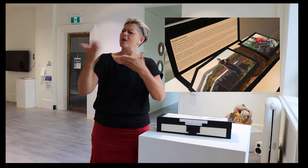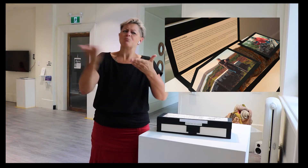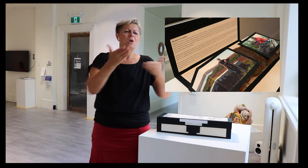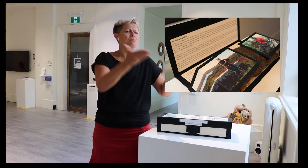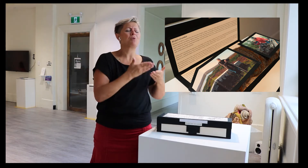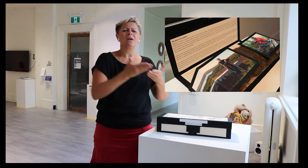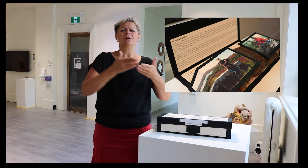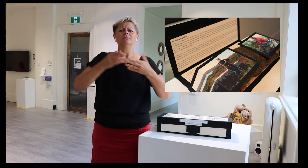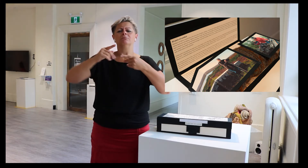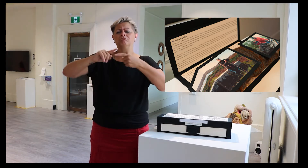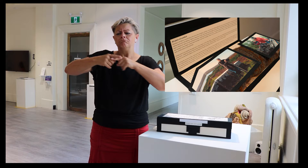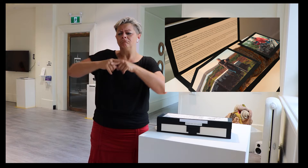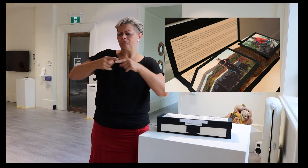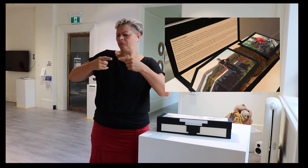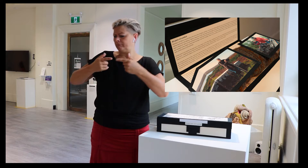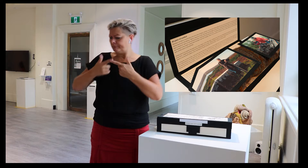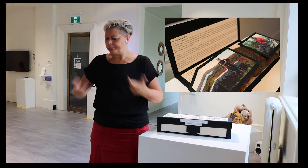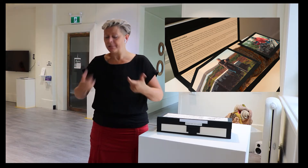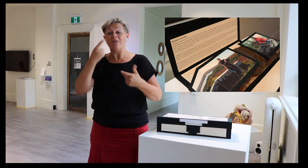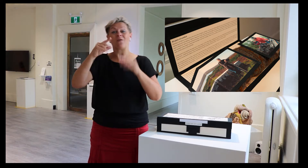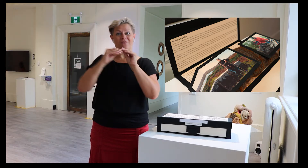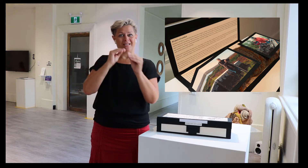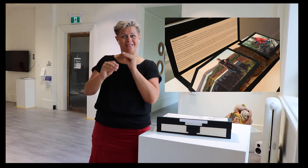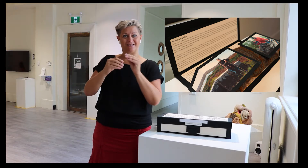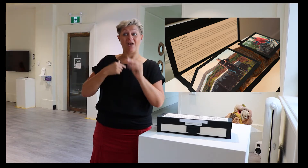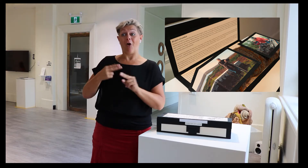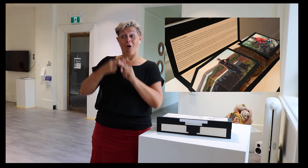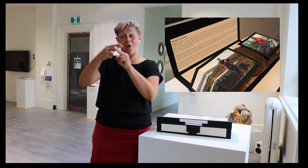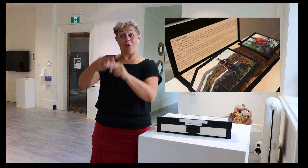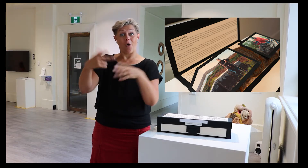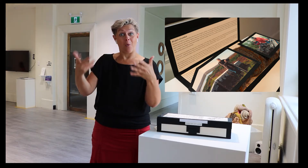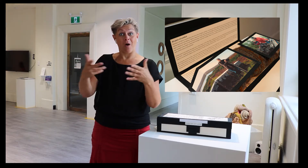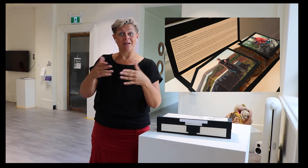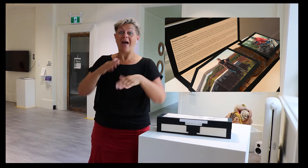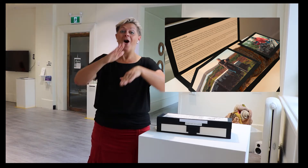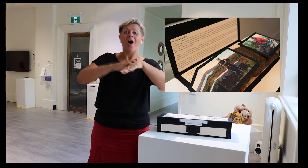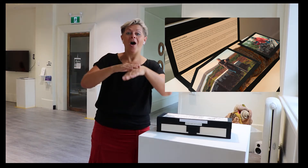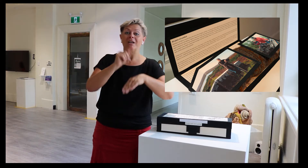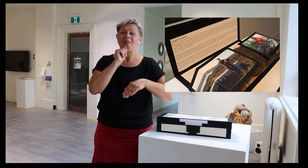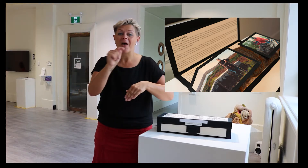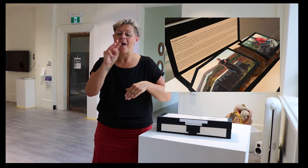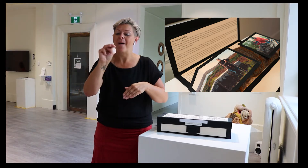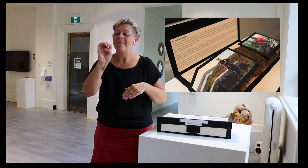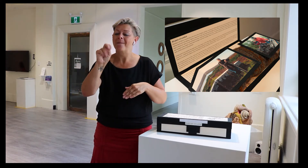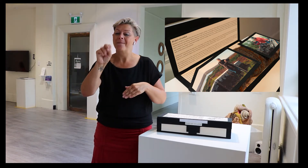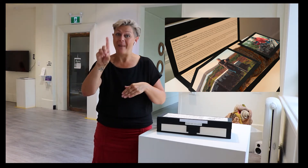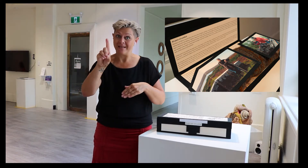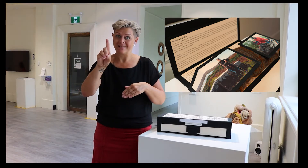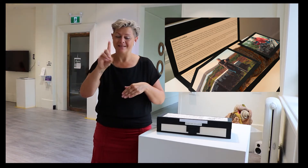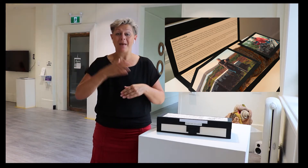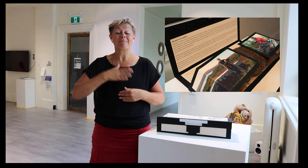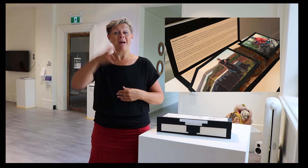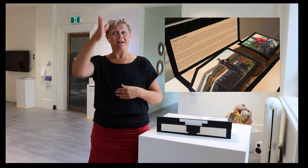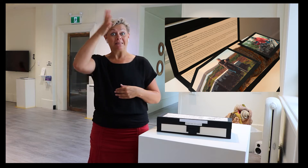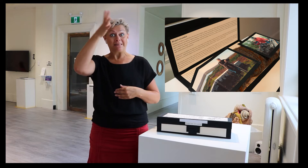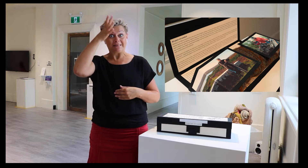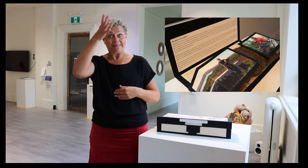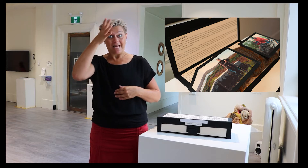garments for repair. I titled my residency project, On the Mend. My dad turned me a